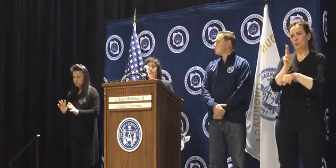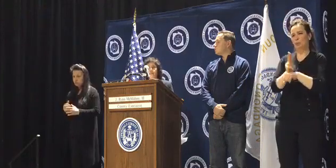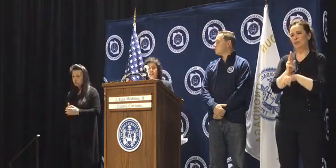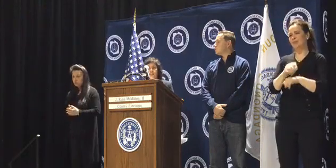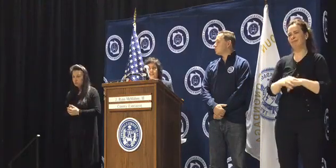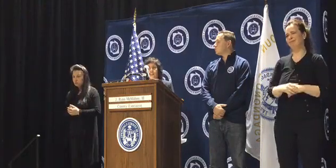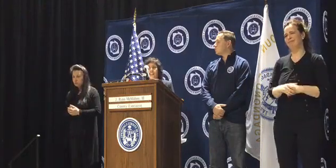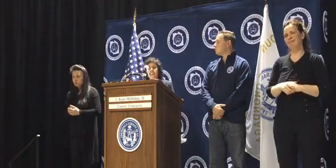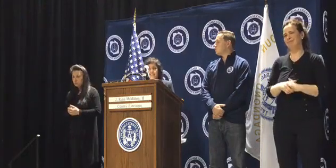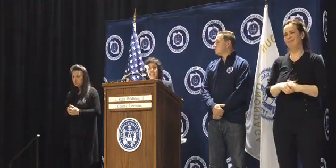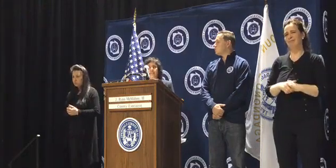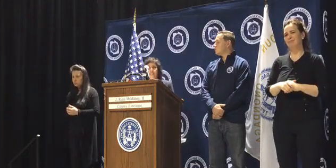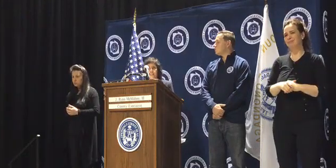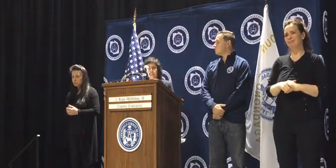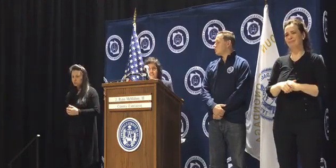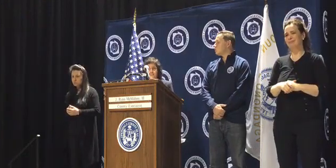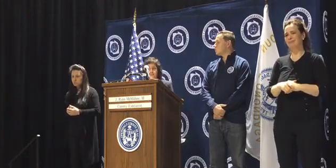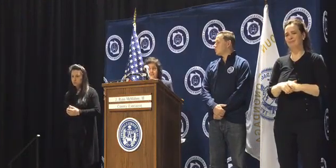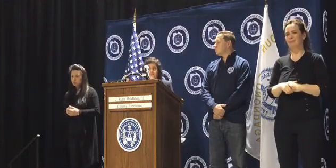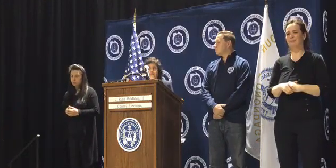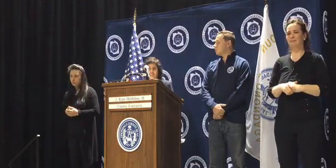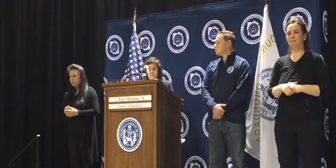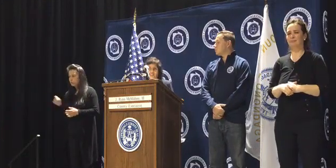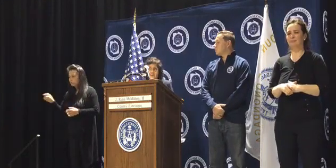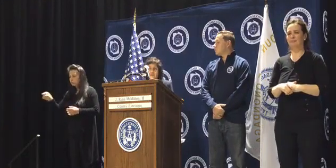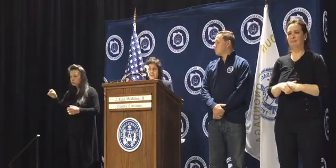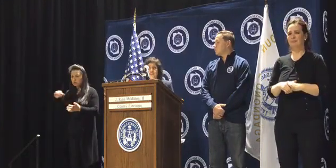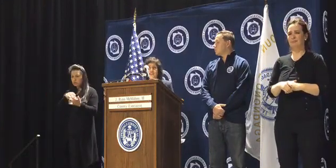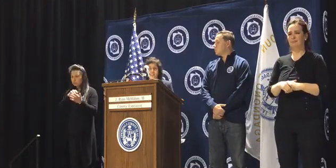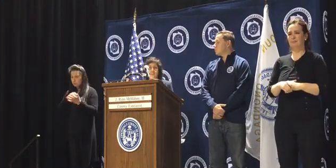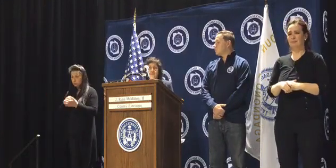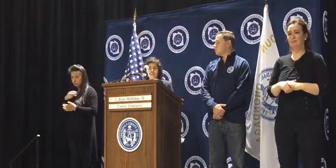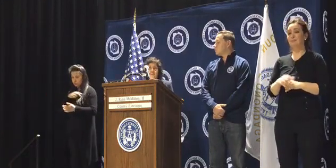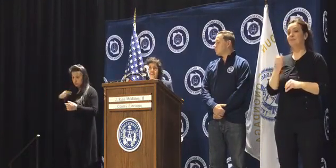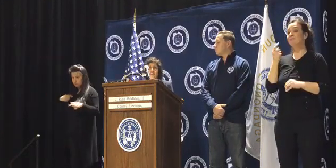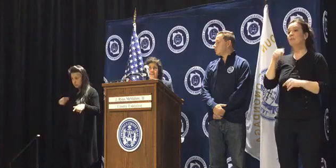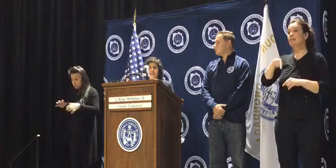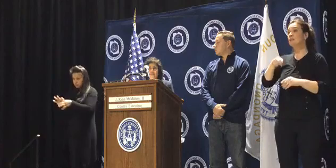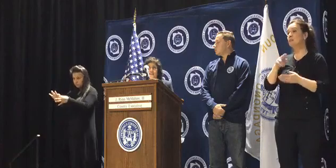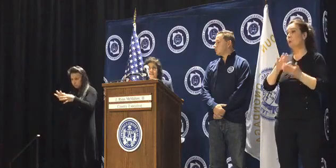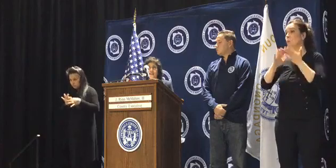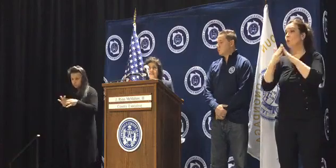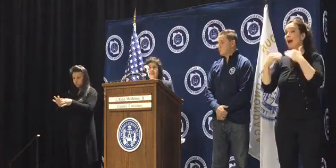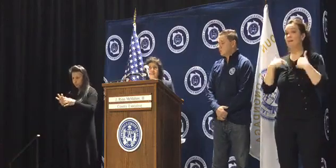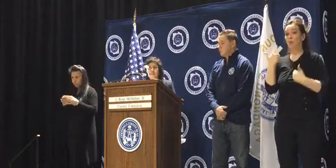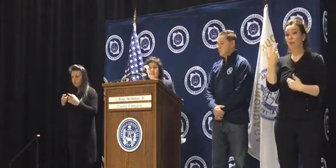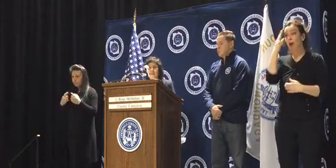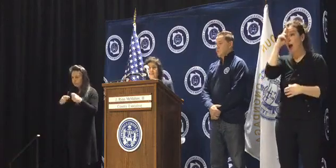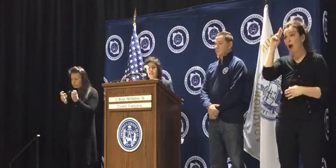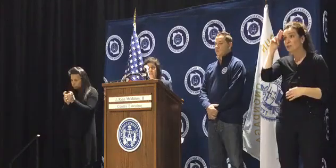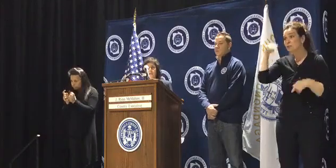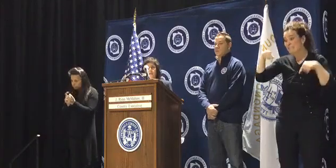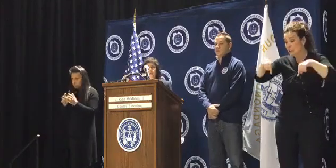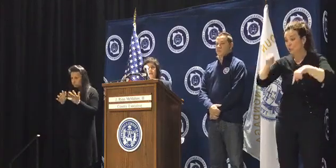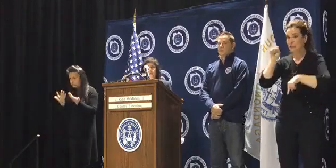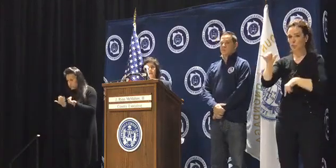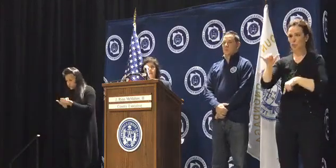right information. Is that the right thing to do? So this is pretty much a continuous discussion at this point.